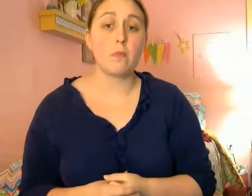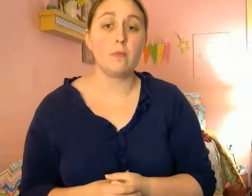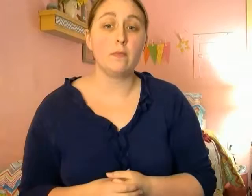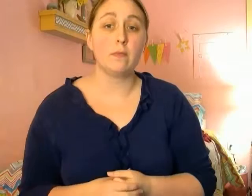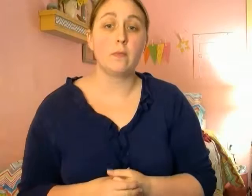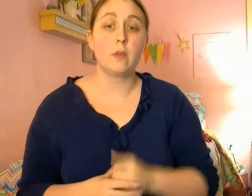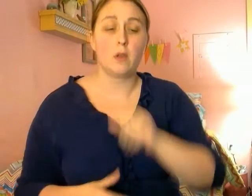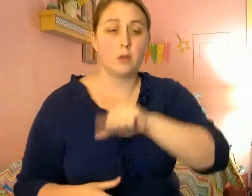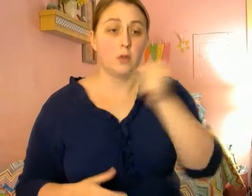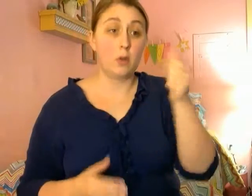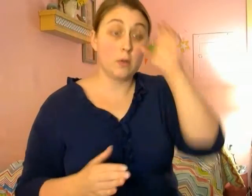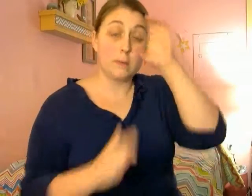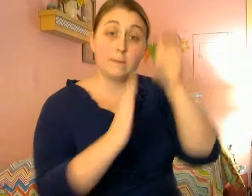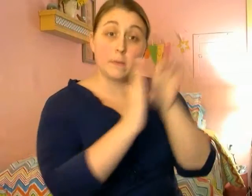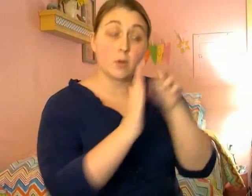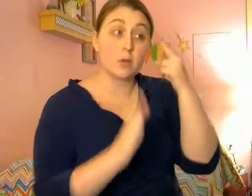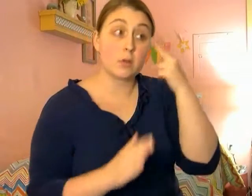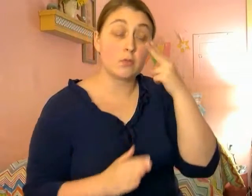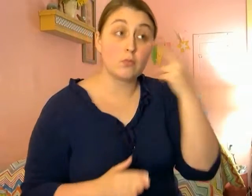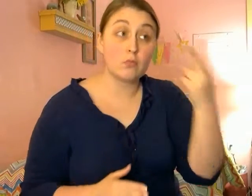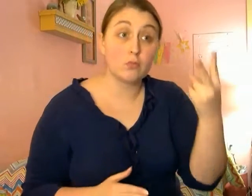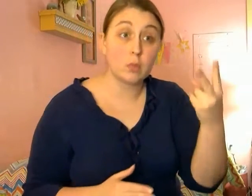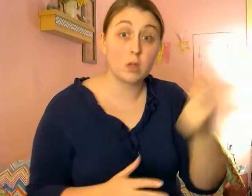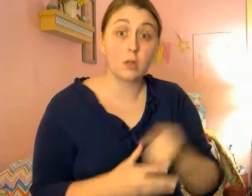you see? Which?